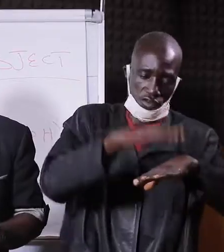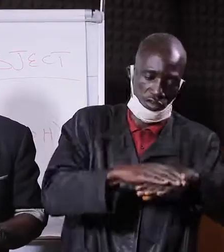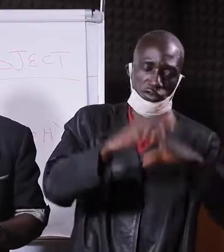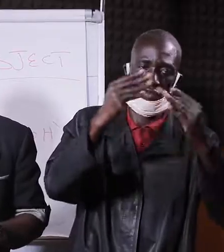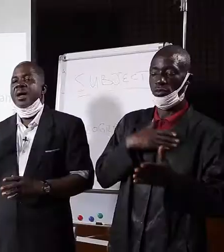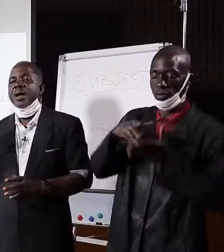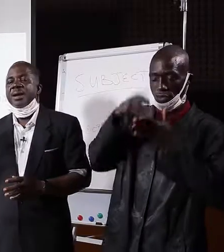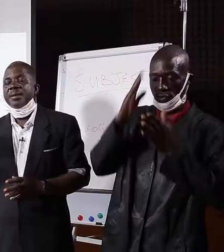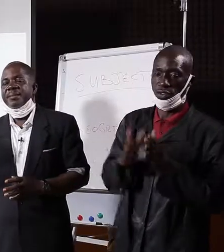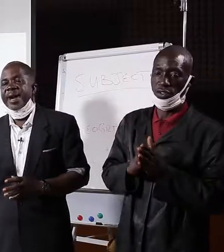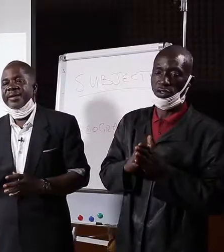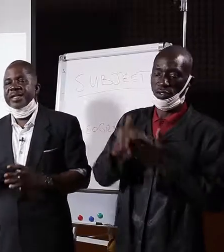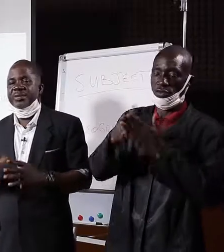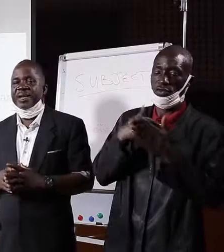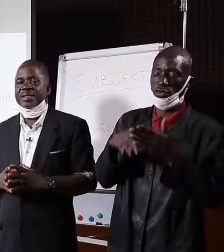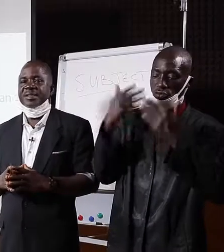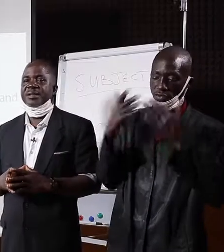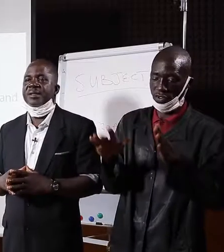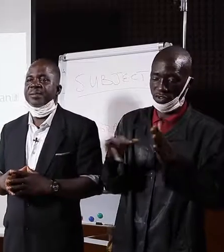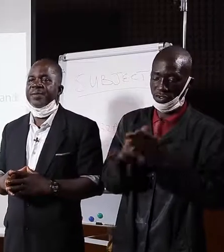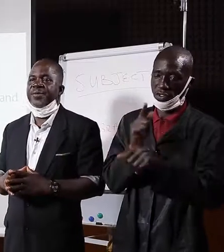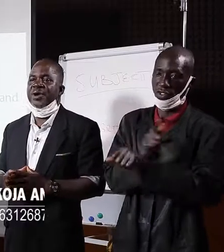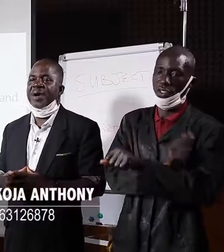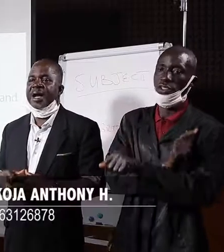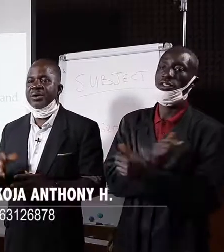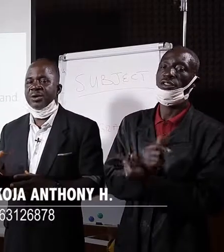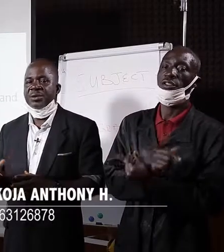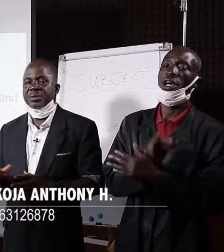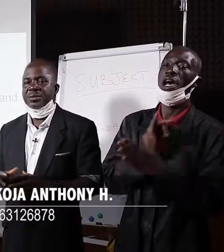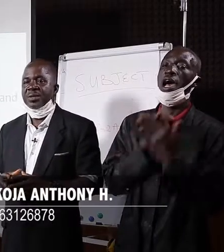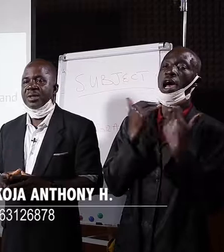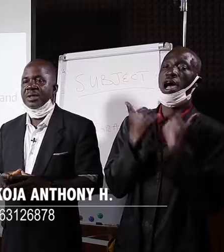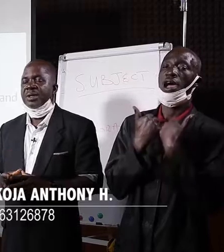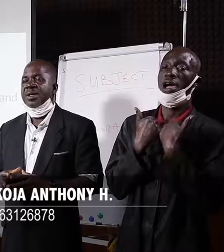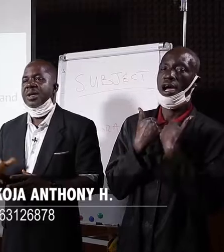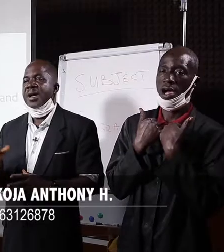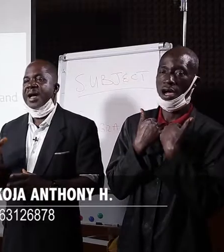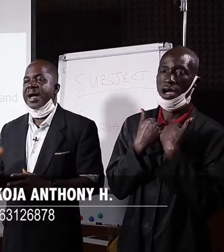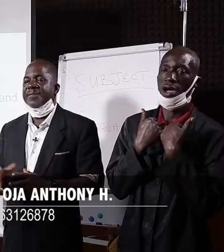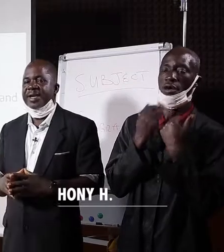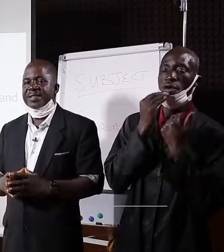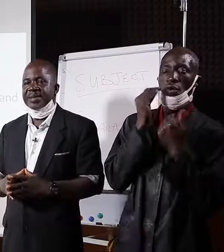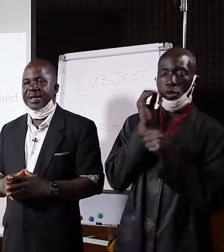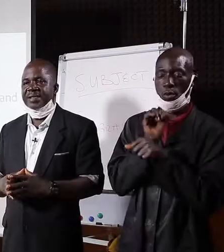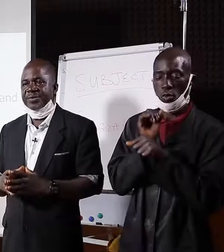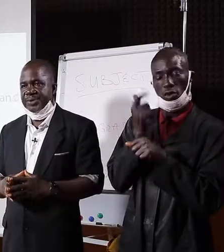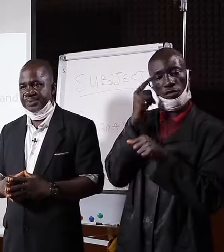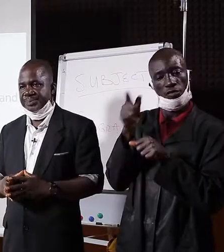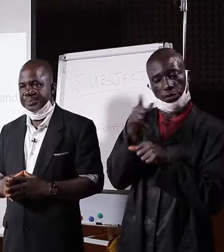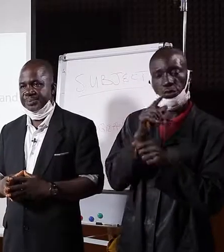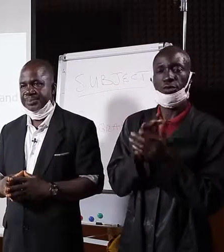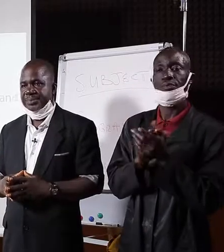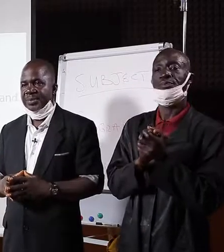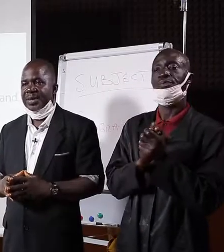soil. My dear students, before I go, I have an assignment for